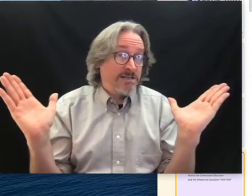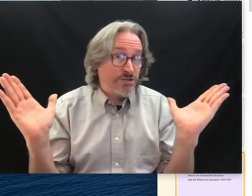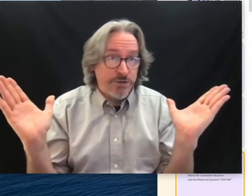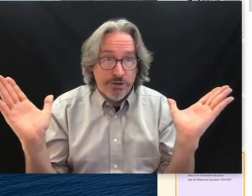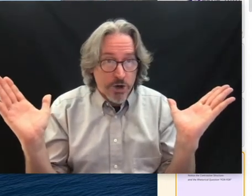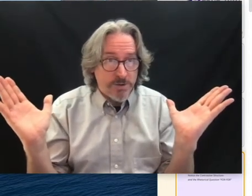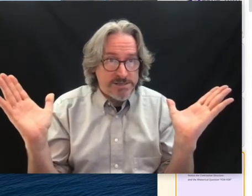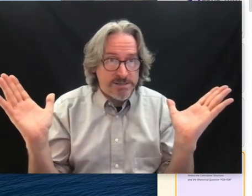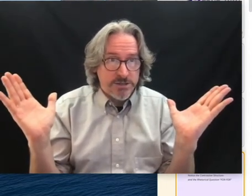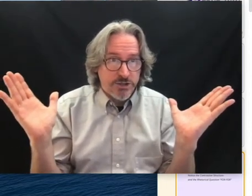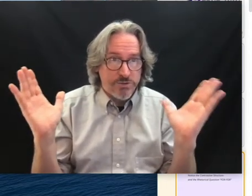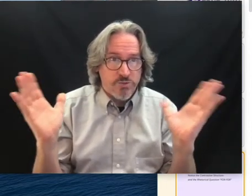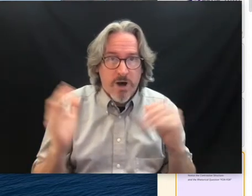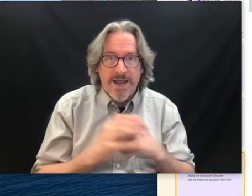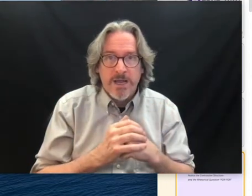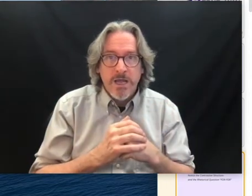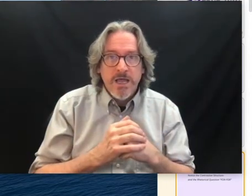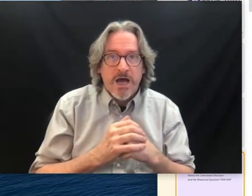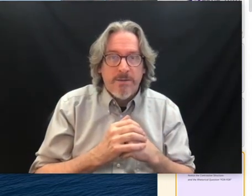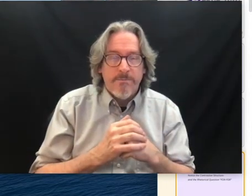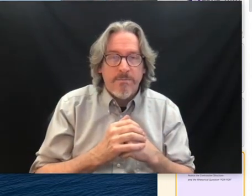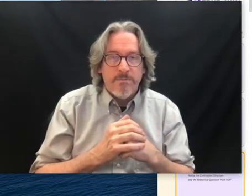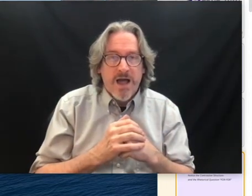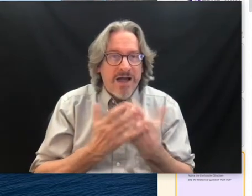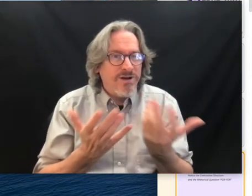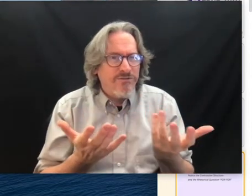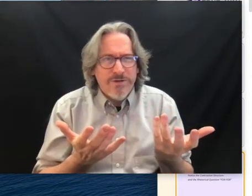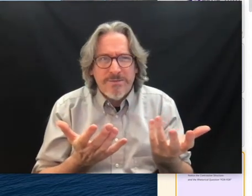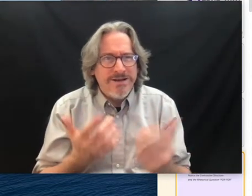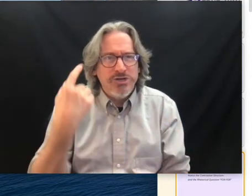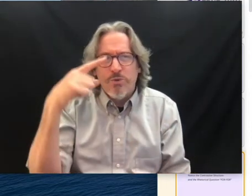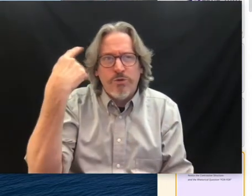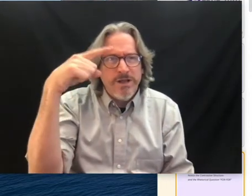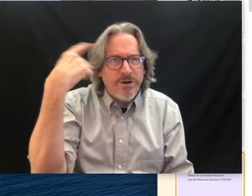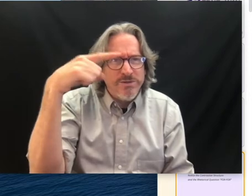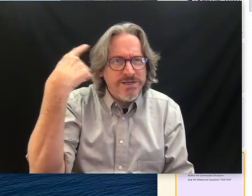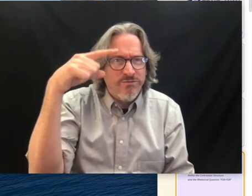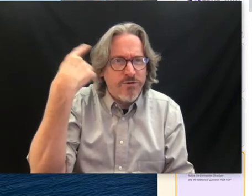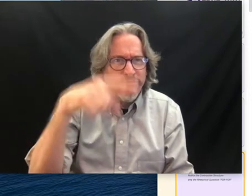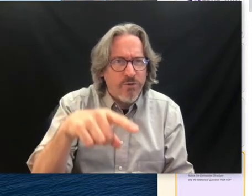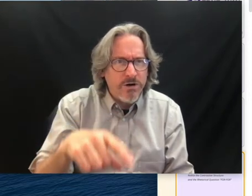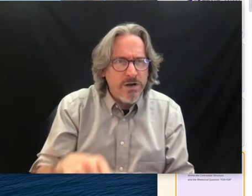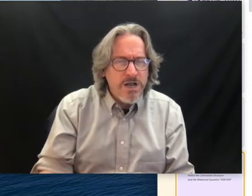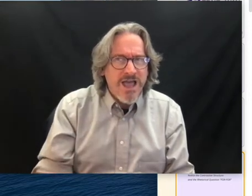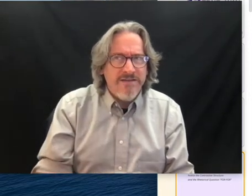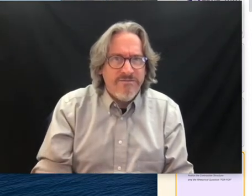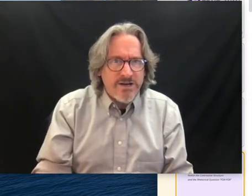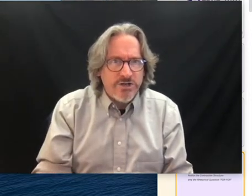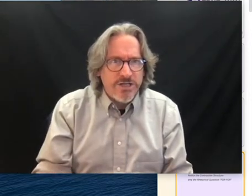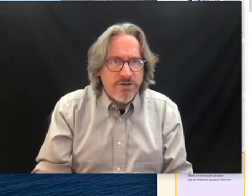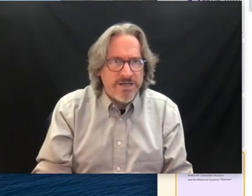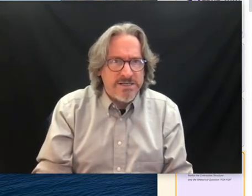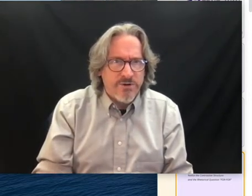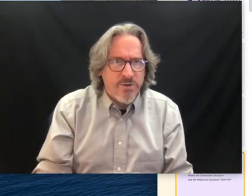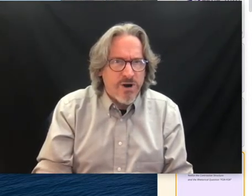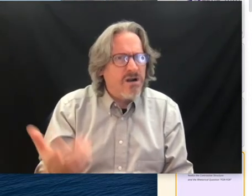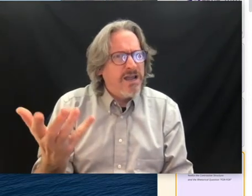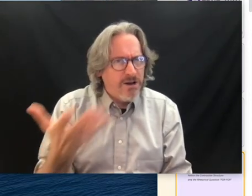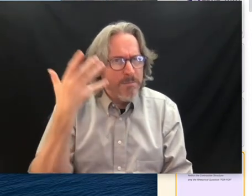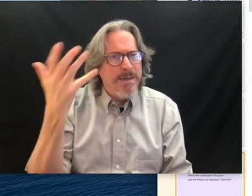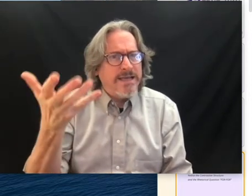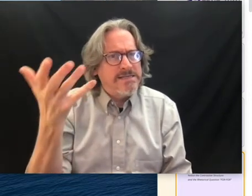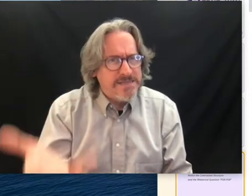right answer. You can always use why. I would even recommend don't worry about using 4-4. Eventually you'll get to the point